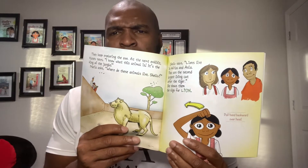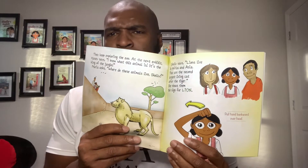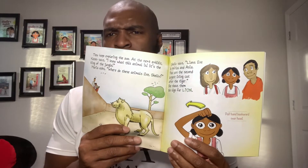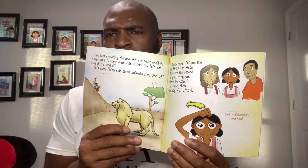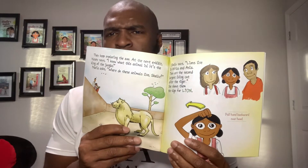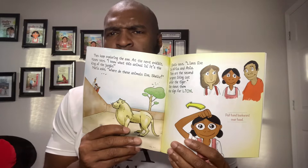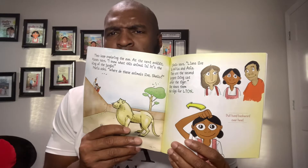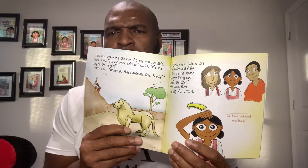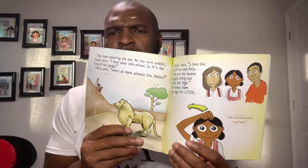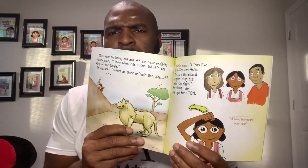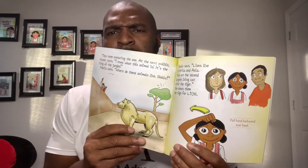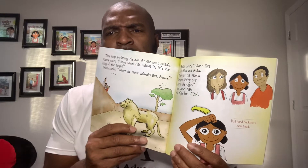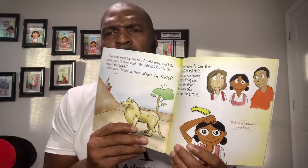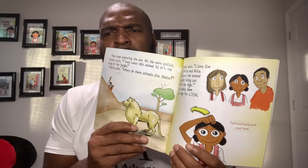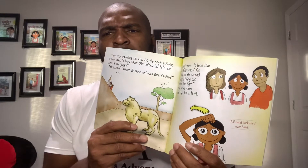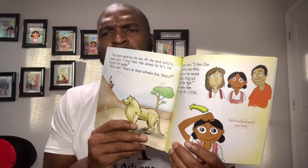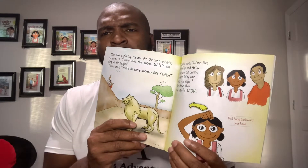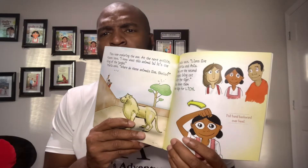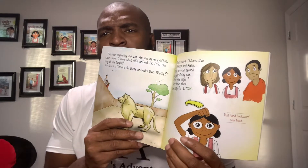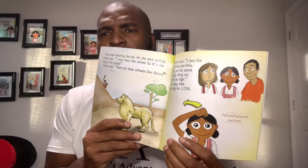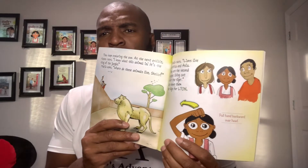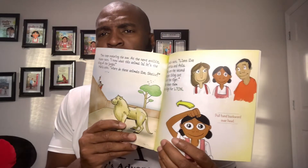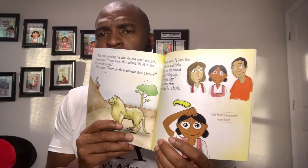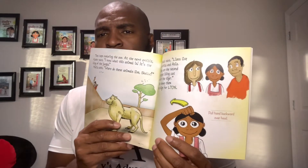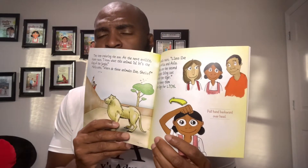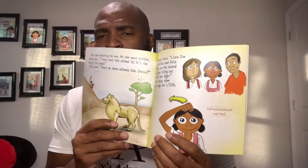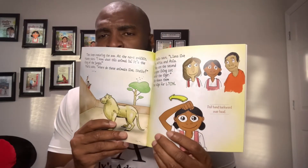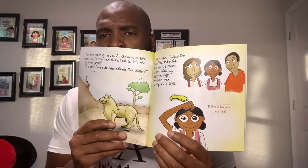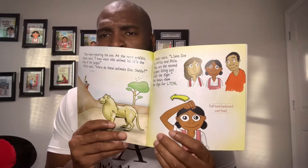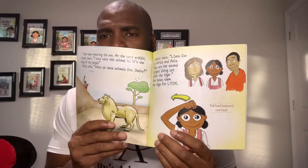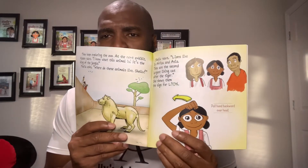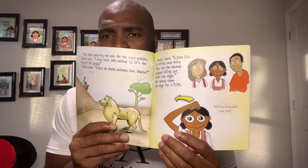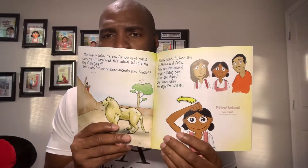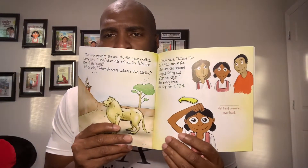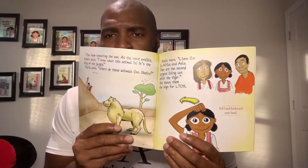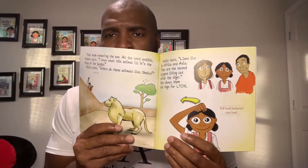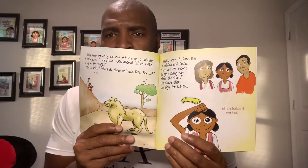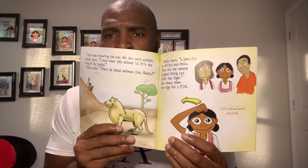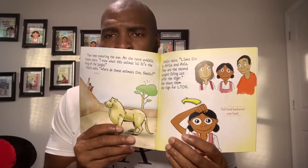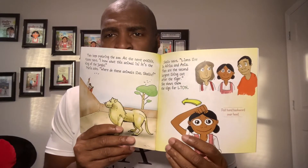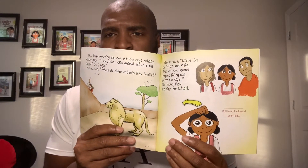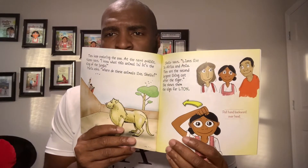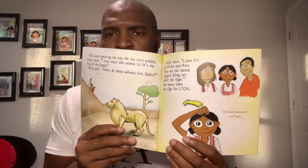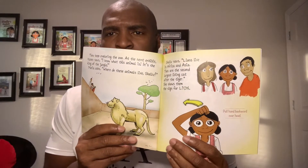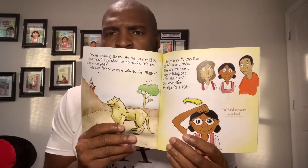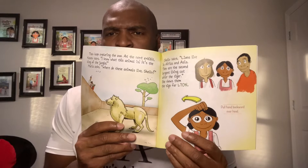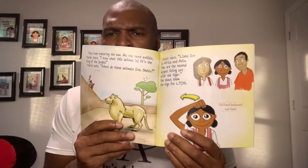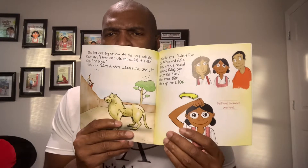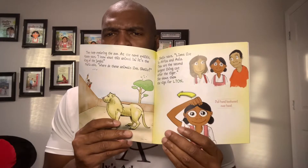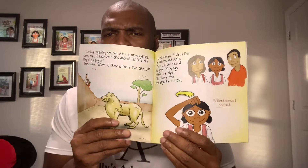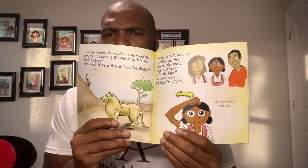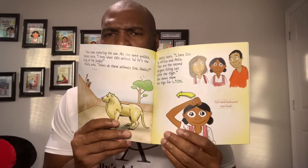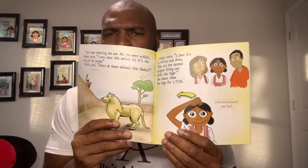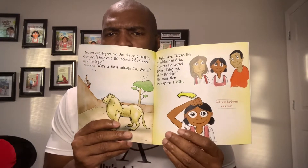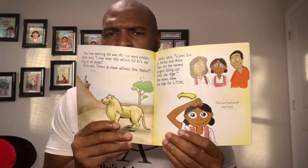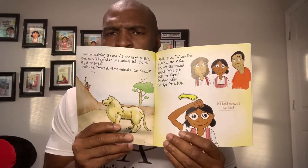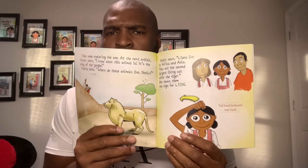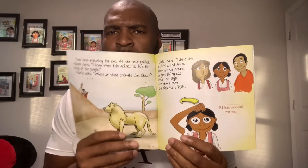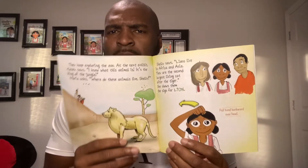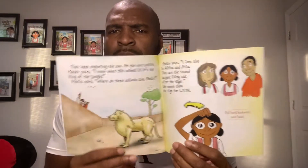Africa. They are the second largest living cat after the tiger. She shows them the sign